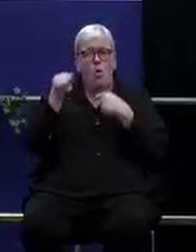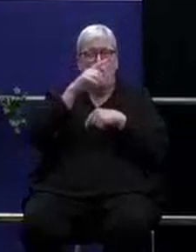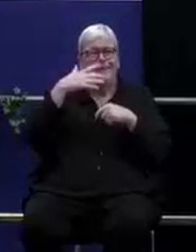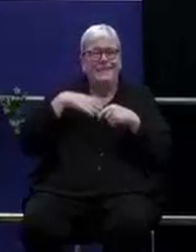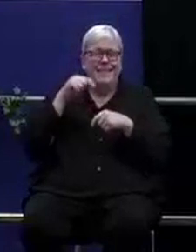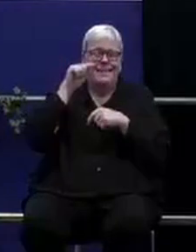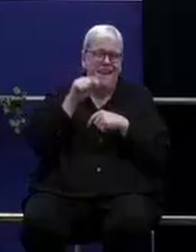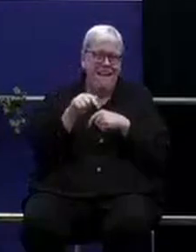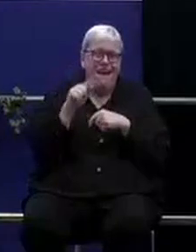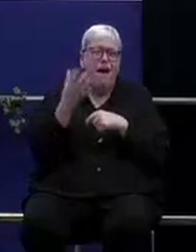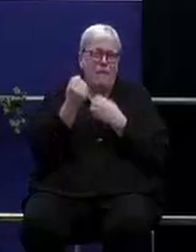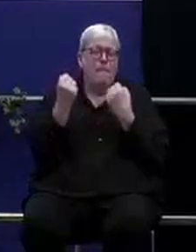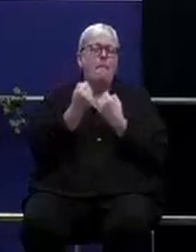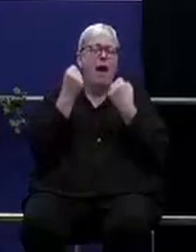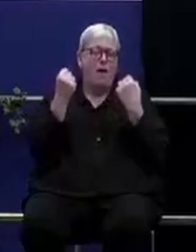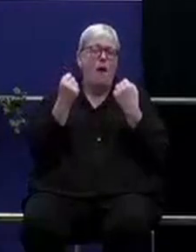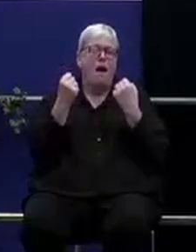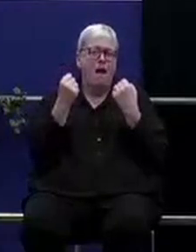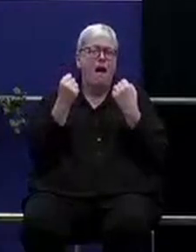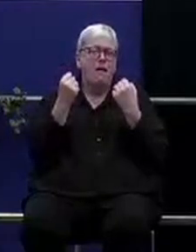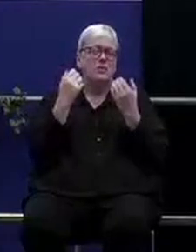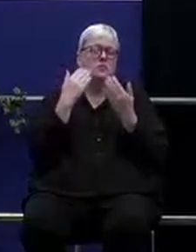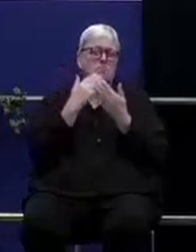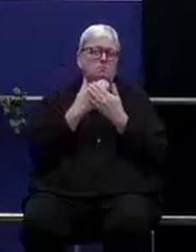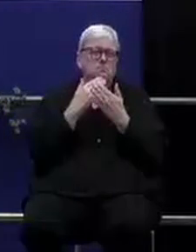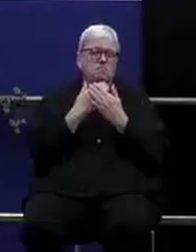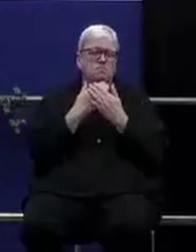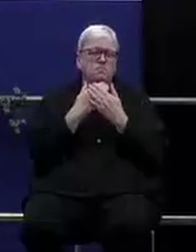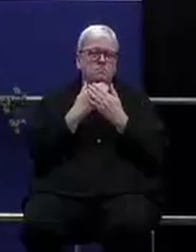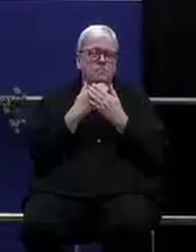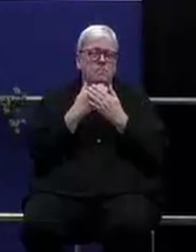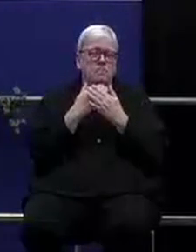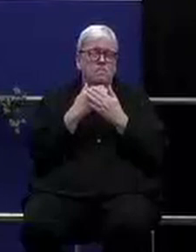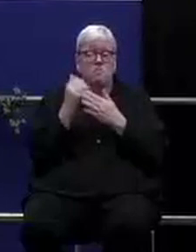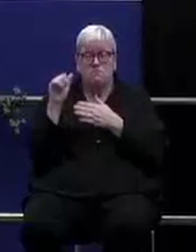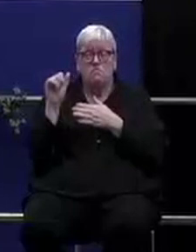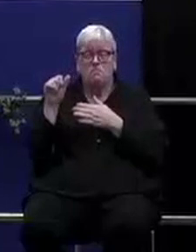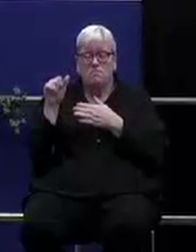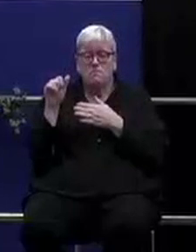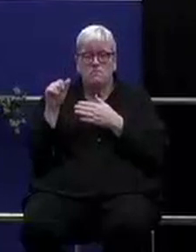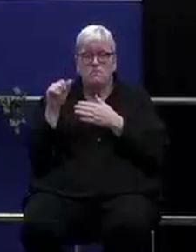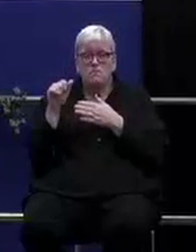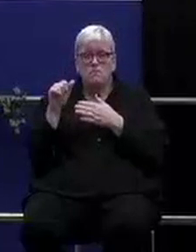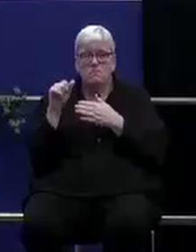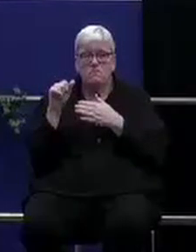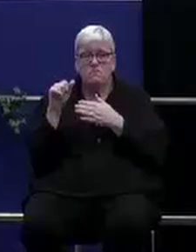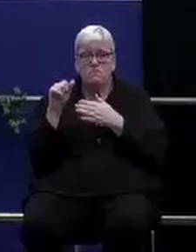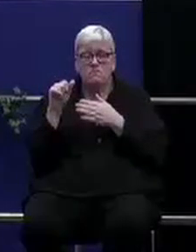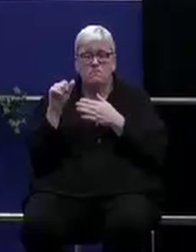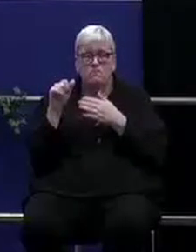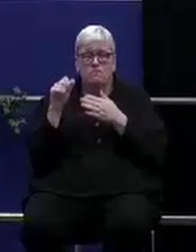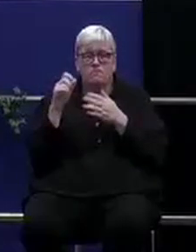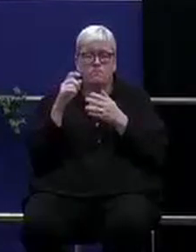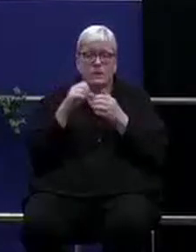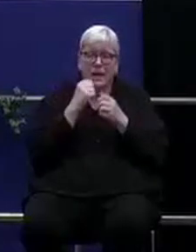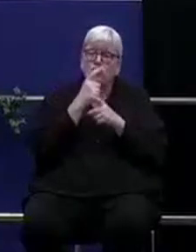power she held, kind of kept her safe, I suppose. Yeah, that's true. In terms of process, maybe